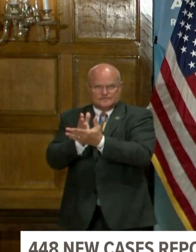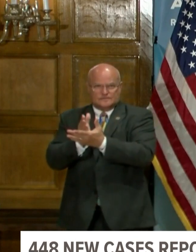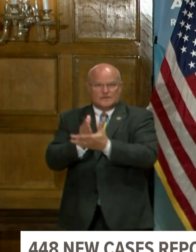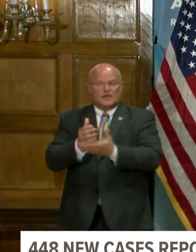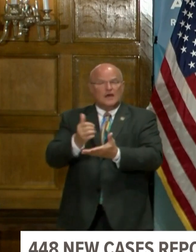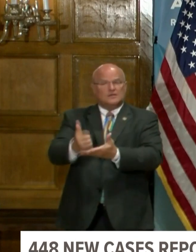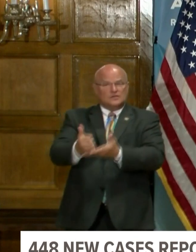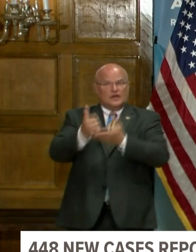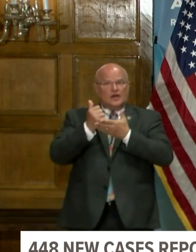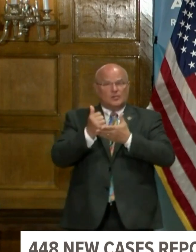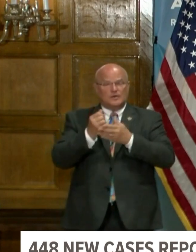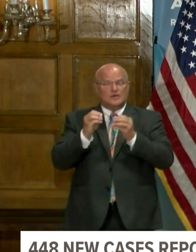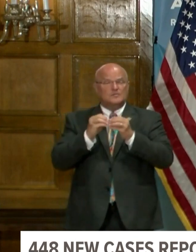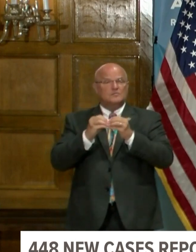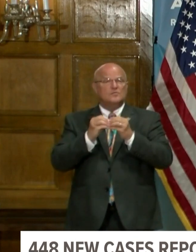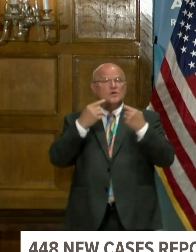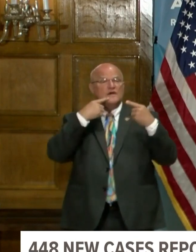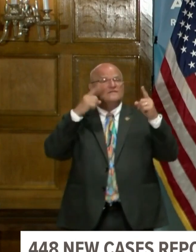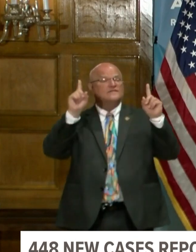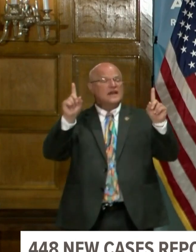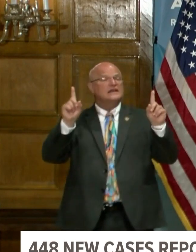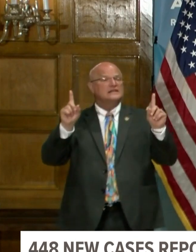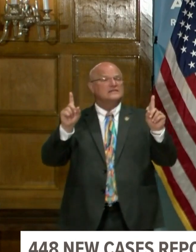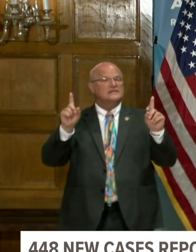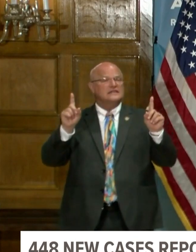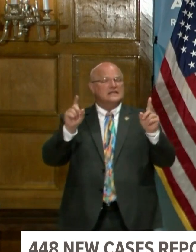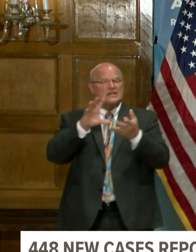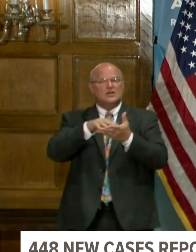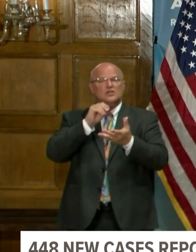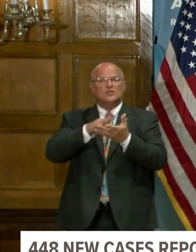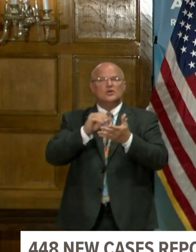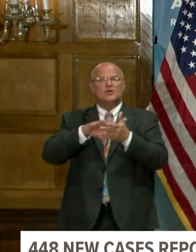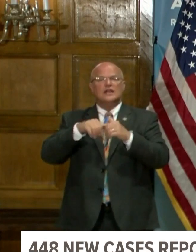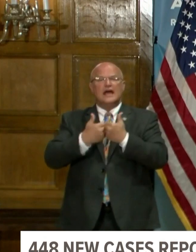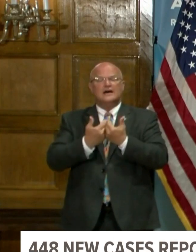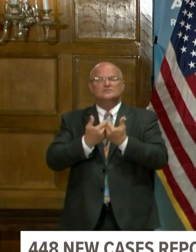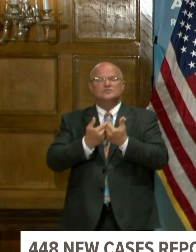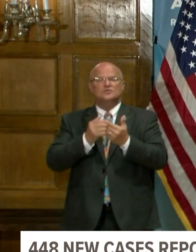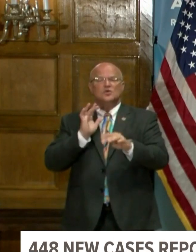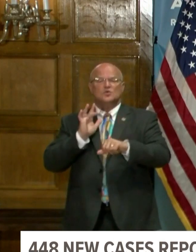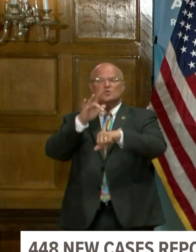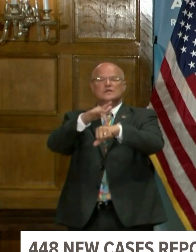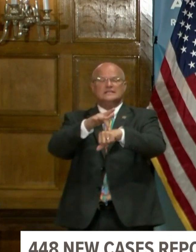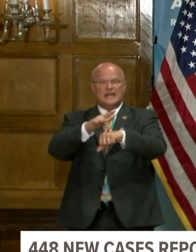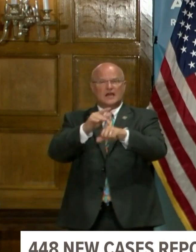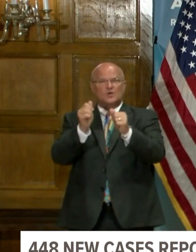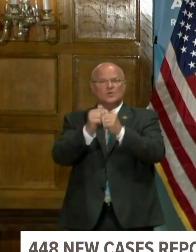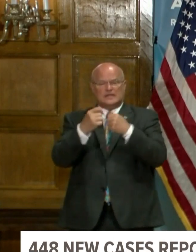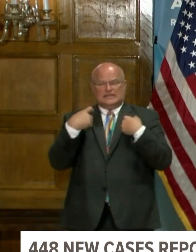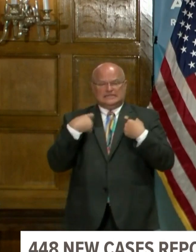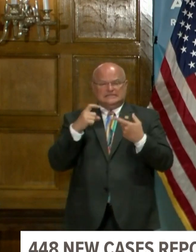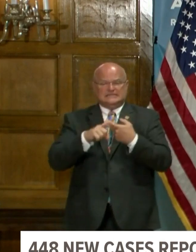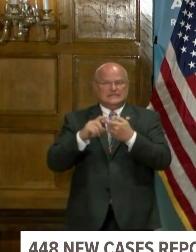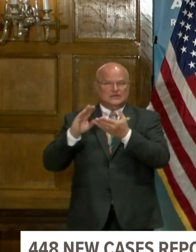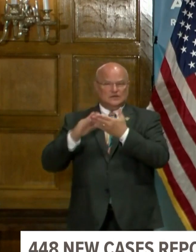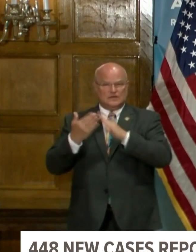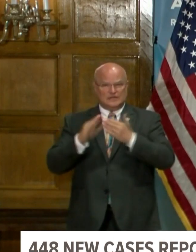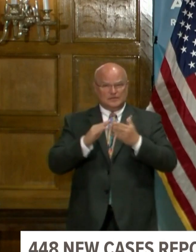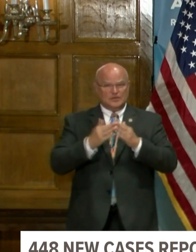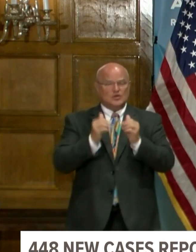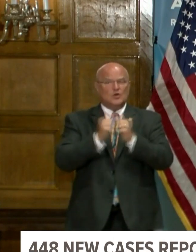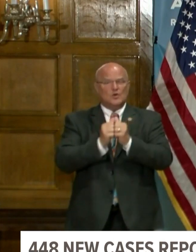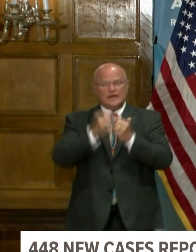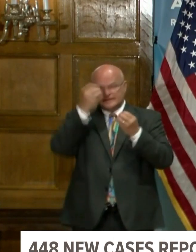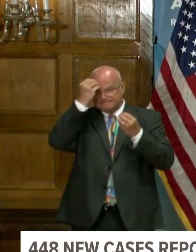helping us to more effectively learn how to more effectively reach out to our Latino community